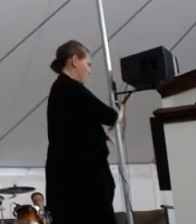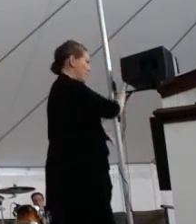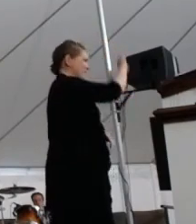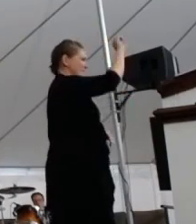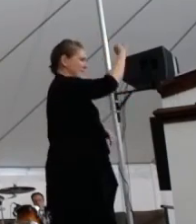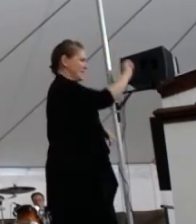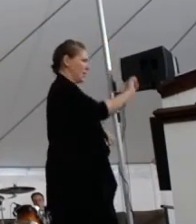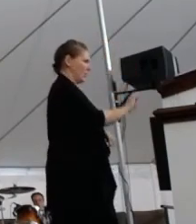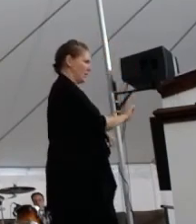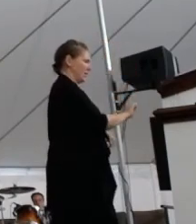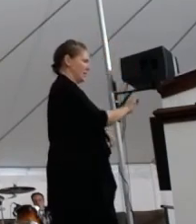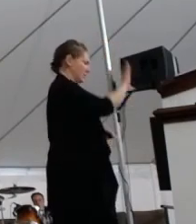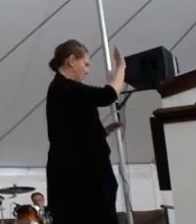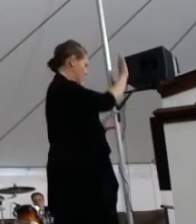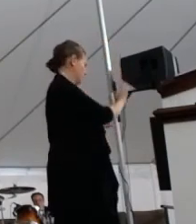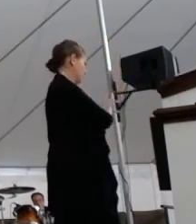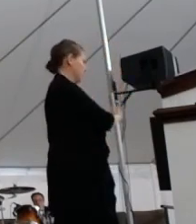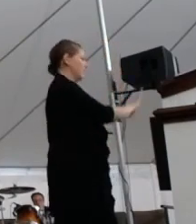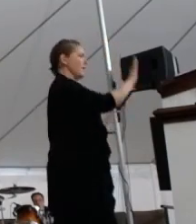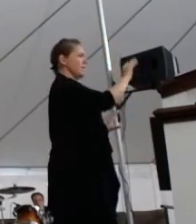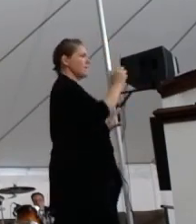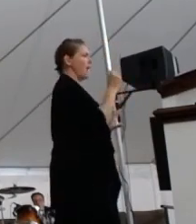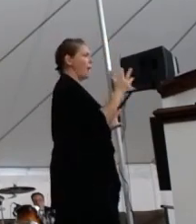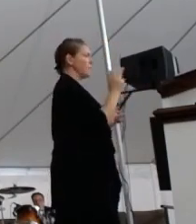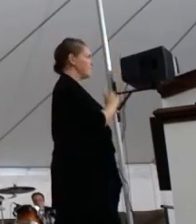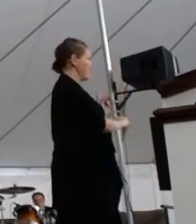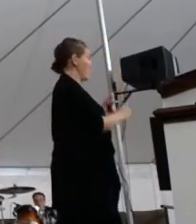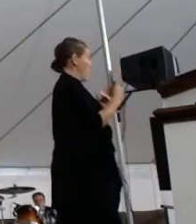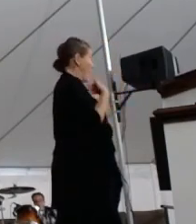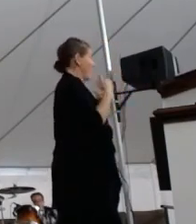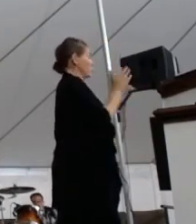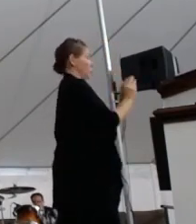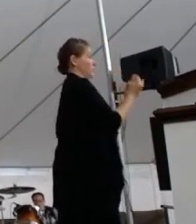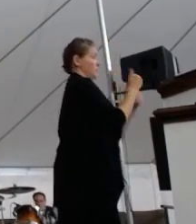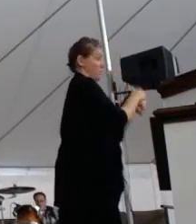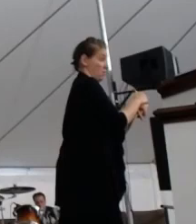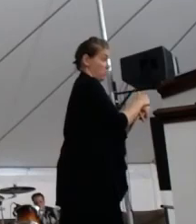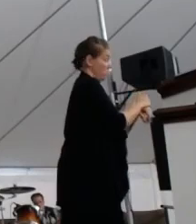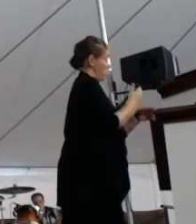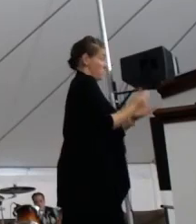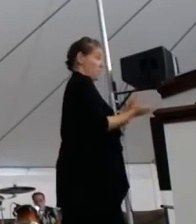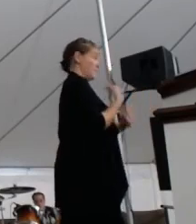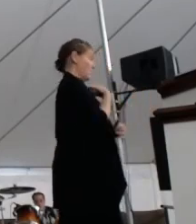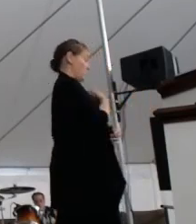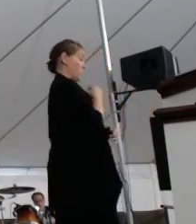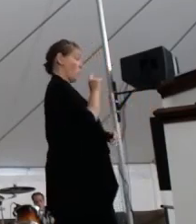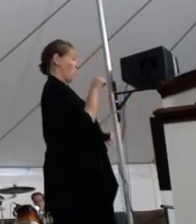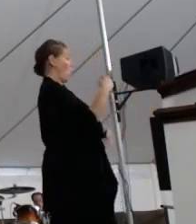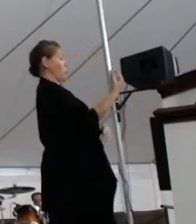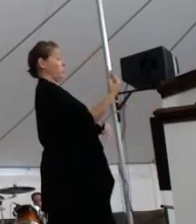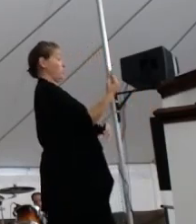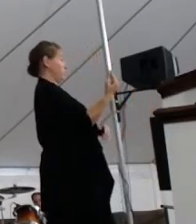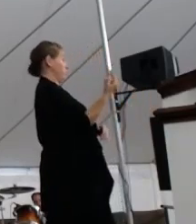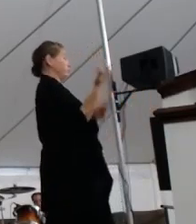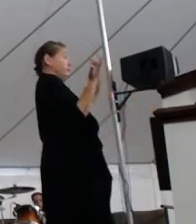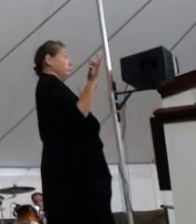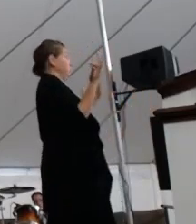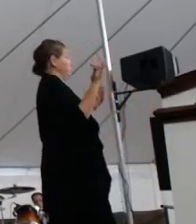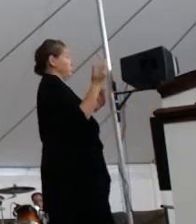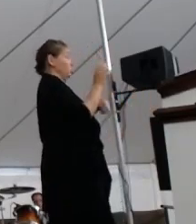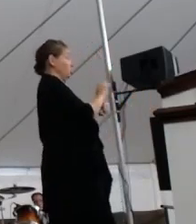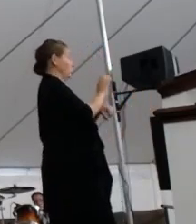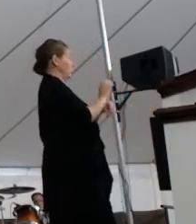many are in church tonight? We may very well be the